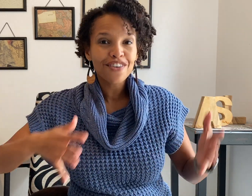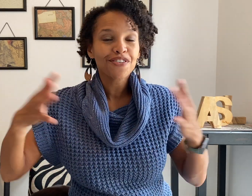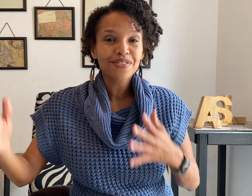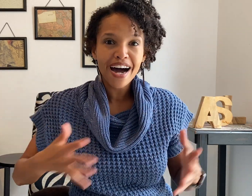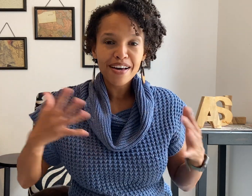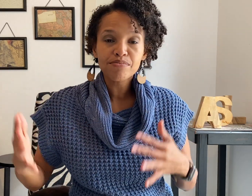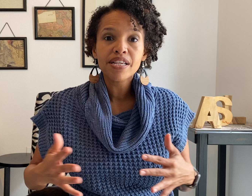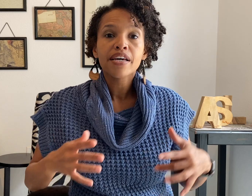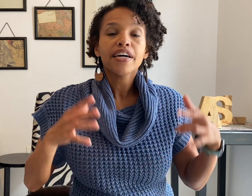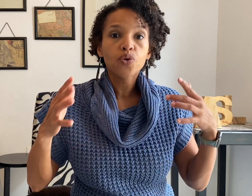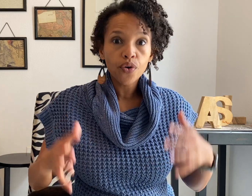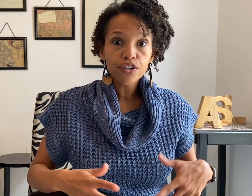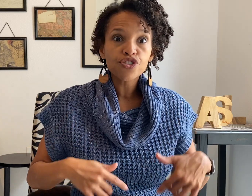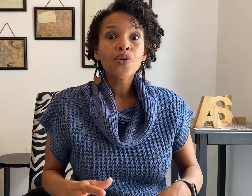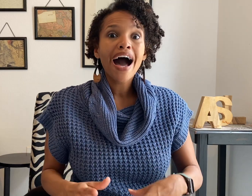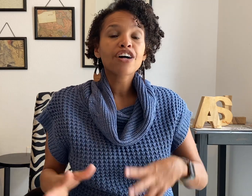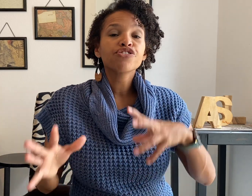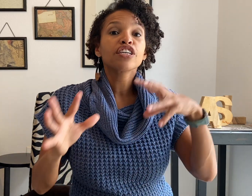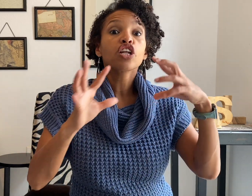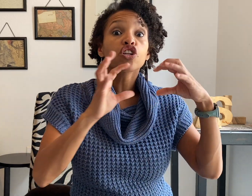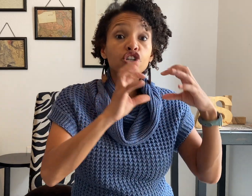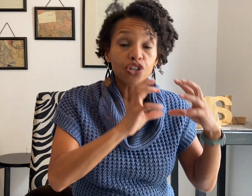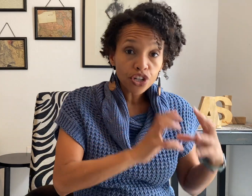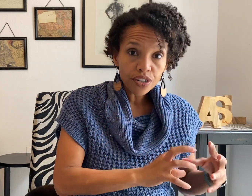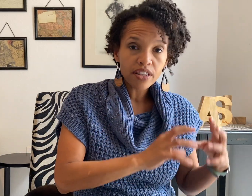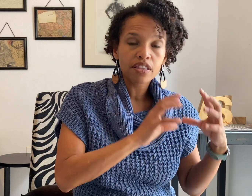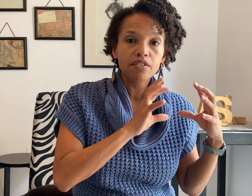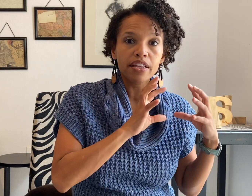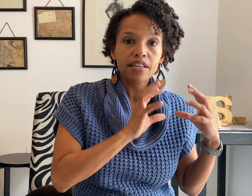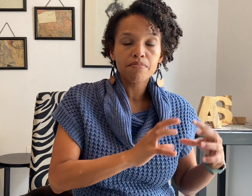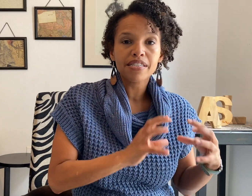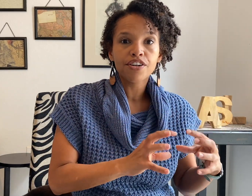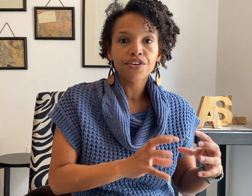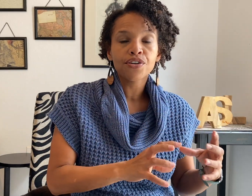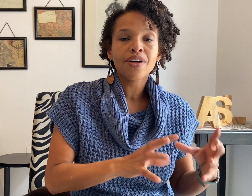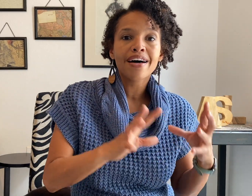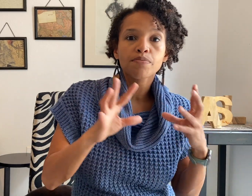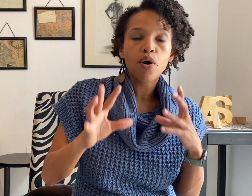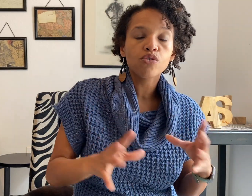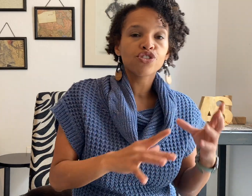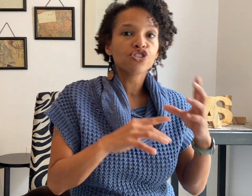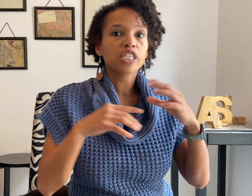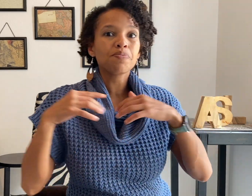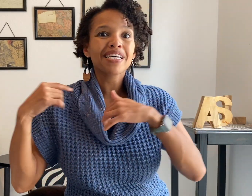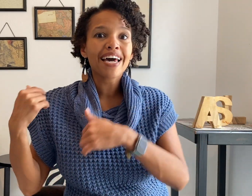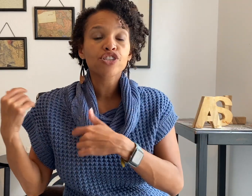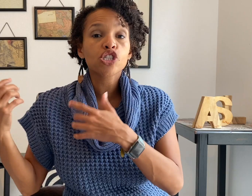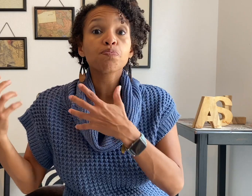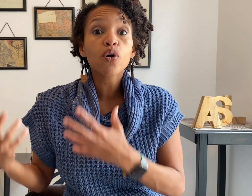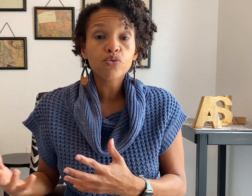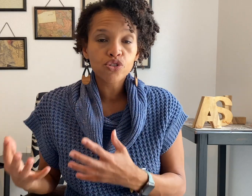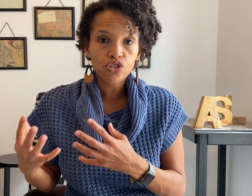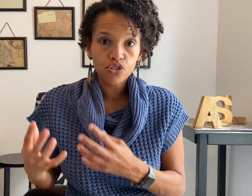few times, in order to actually learn the material as opposed to just being exposed to